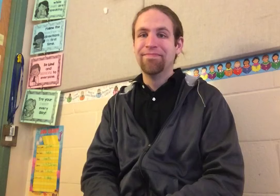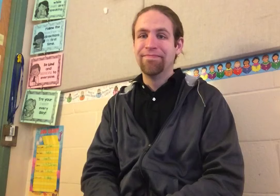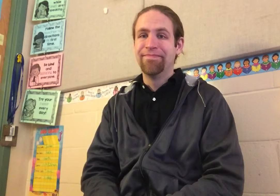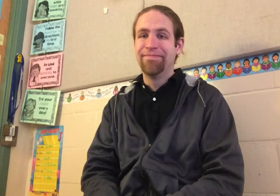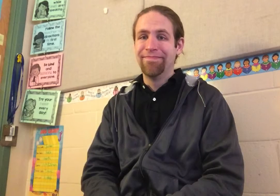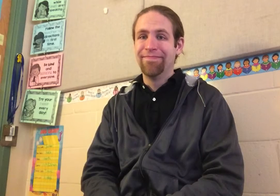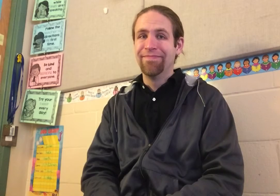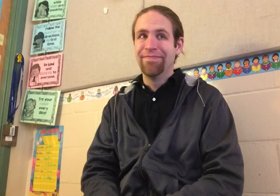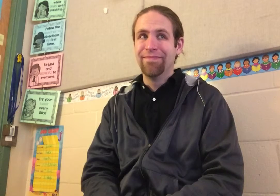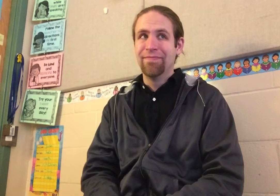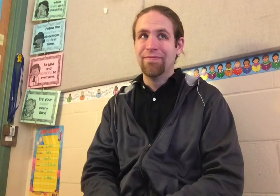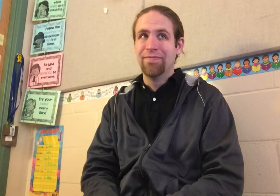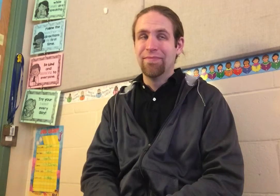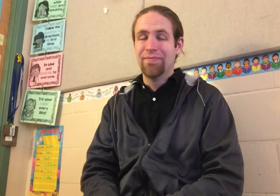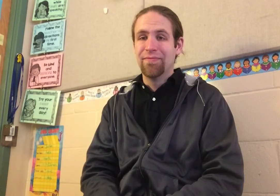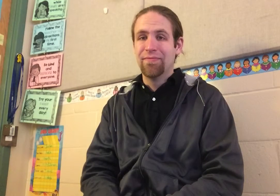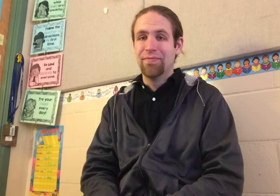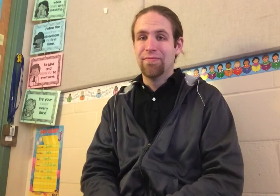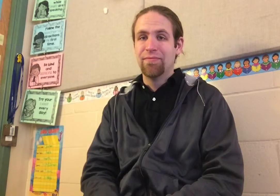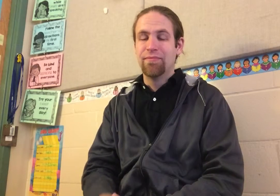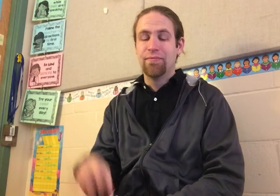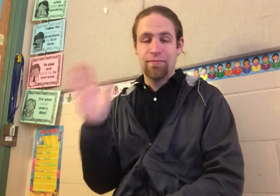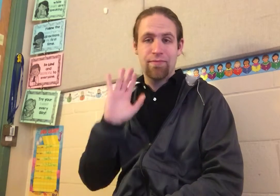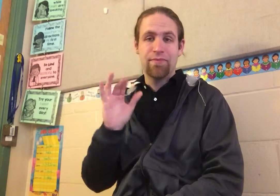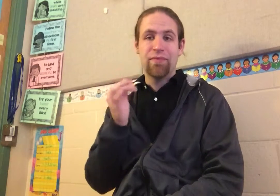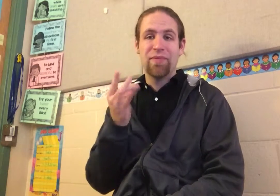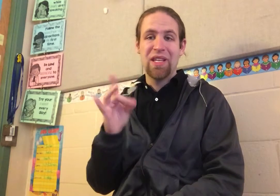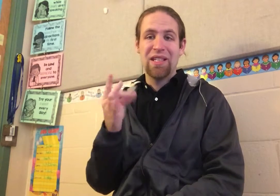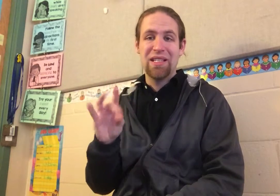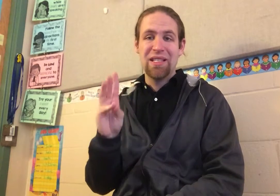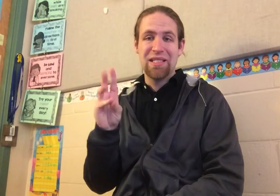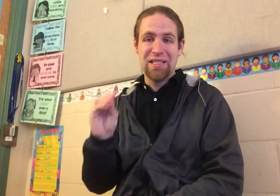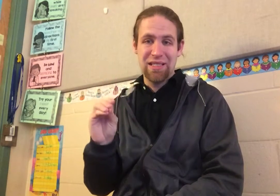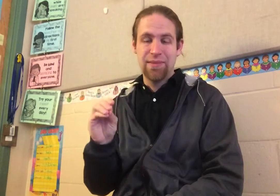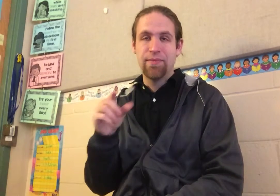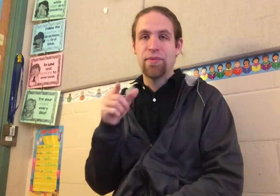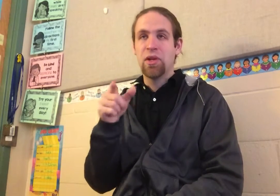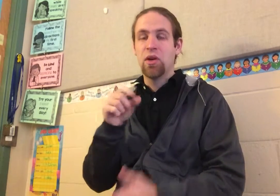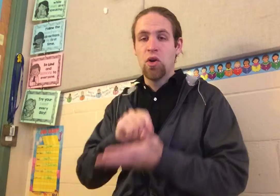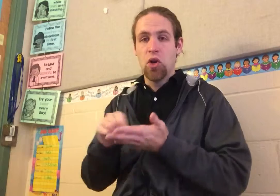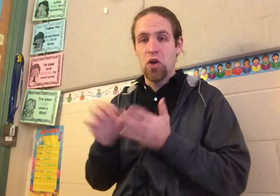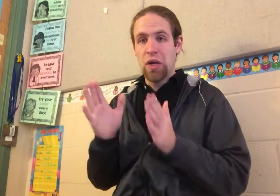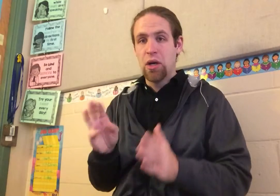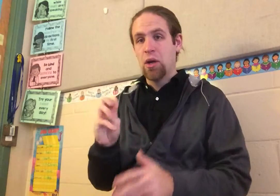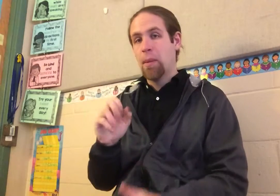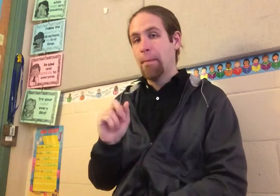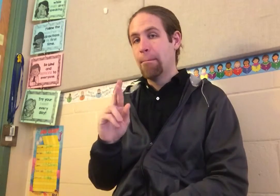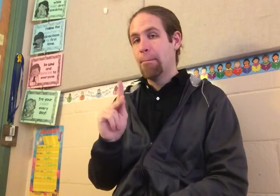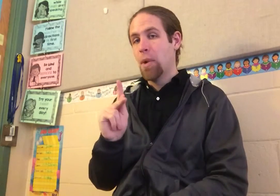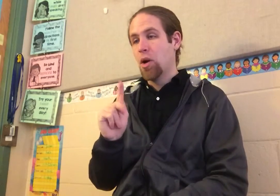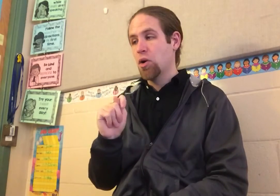In 1860, the American writer Mark Twain took a trip across the United